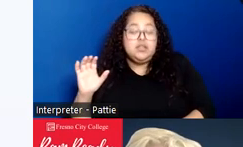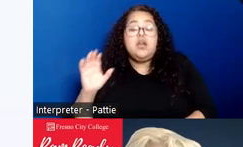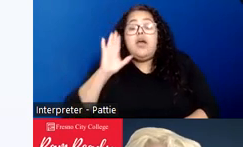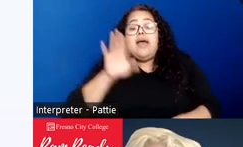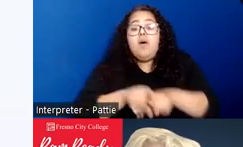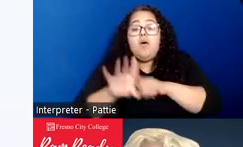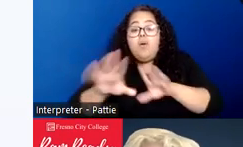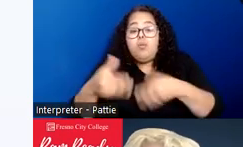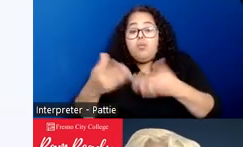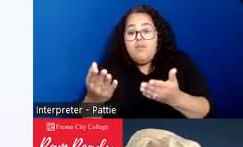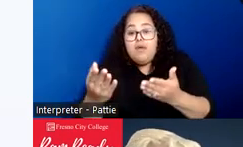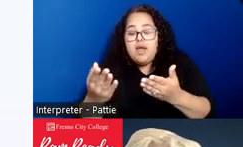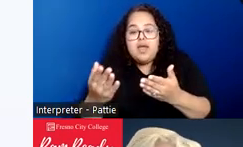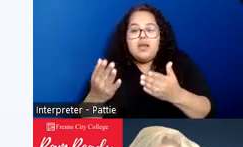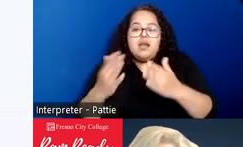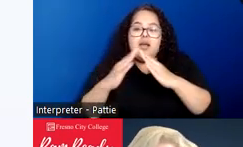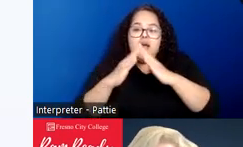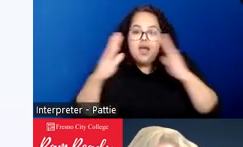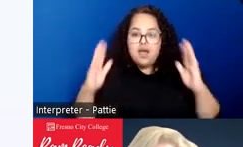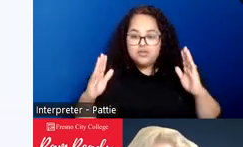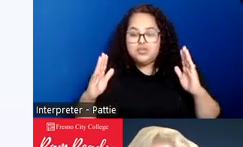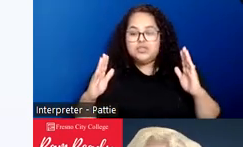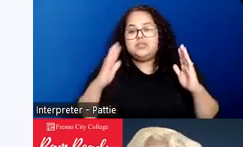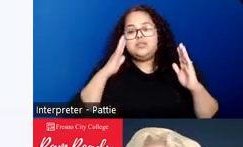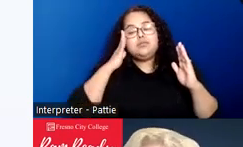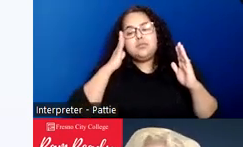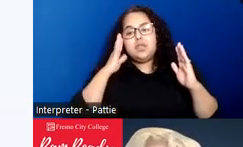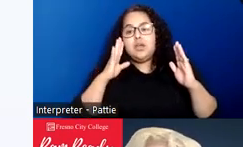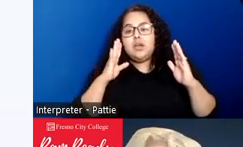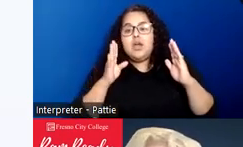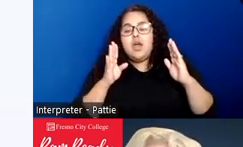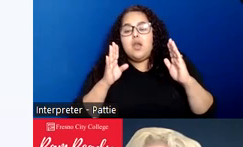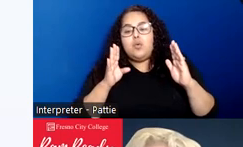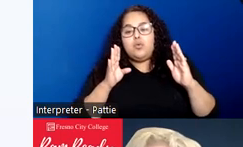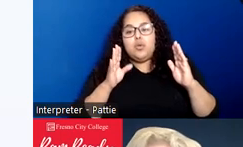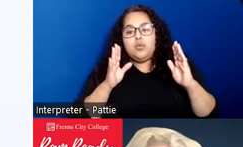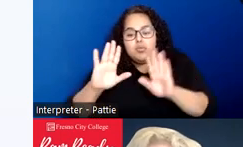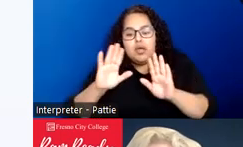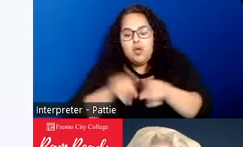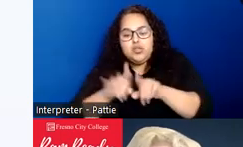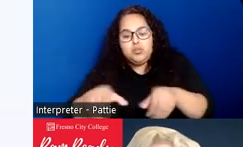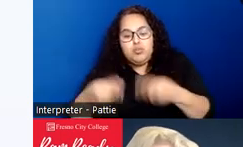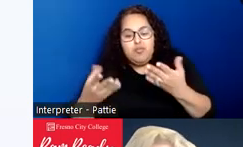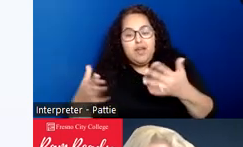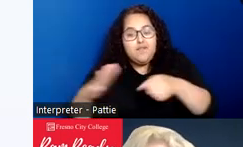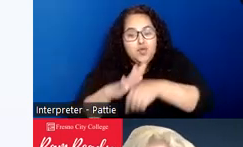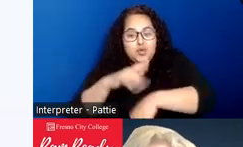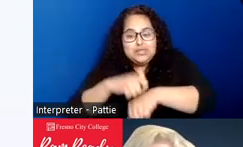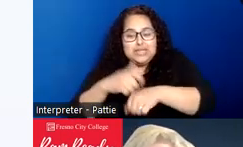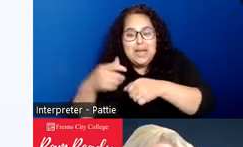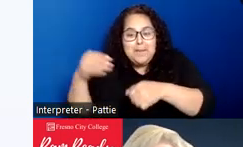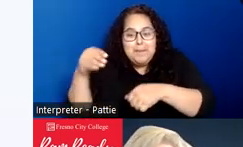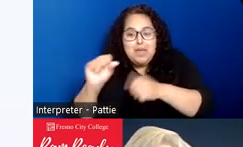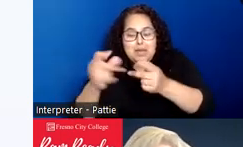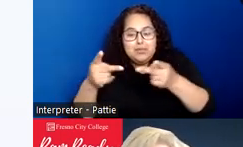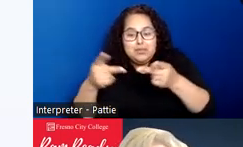provide housing, and then they also provide usually it's full-time paid position through the